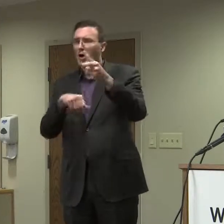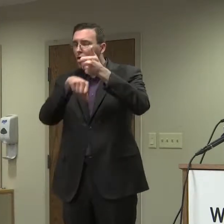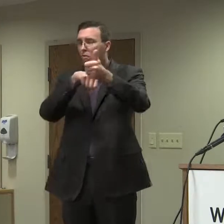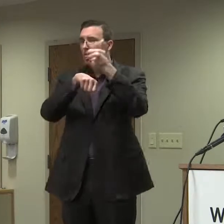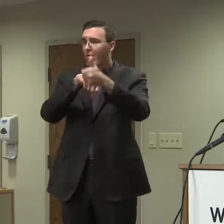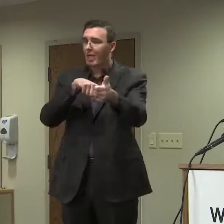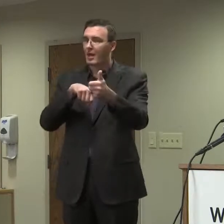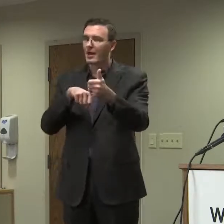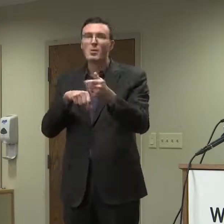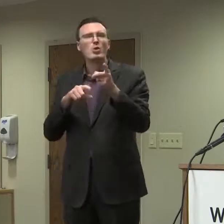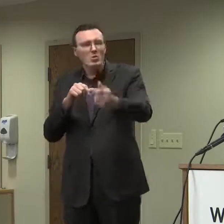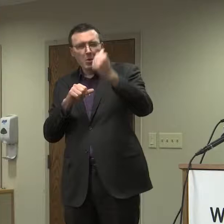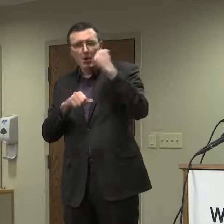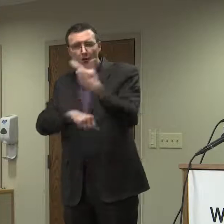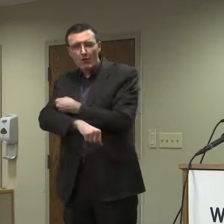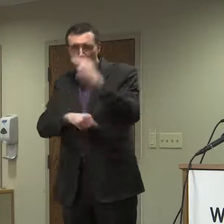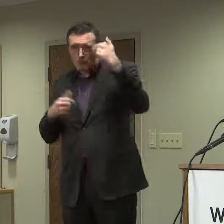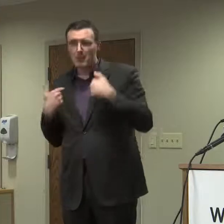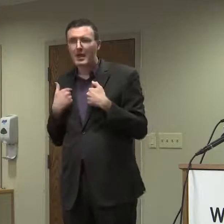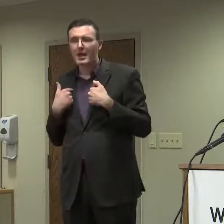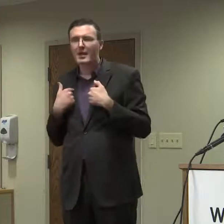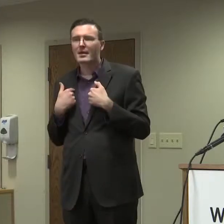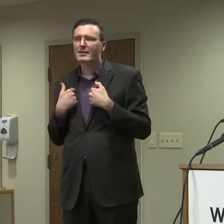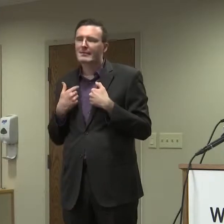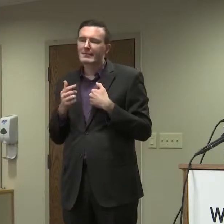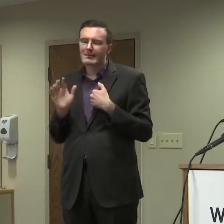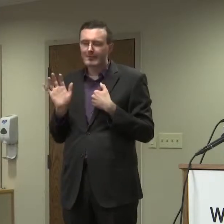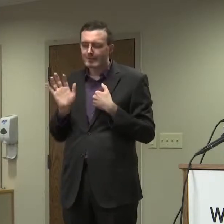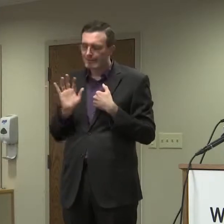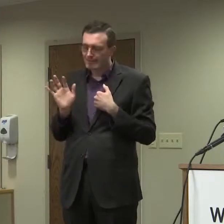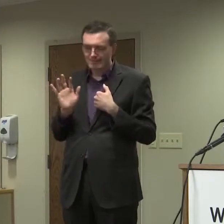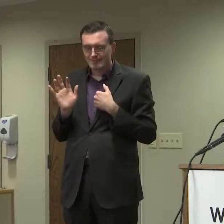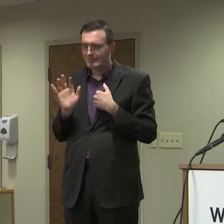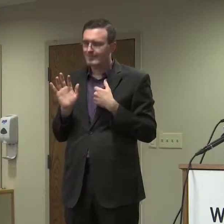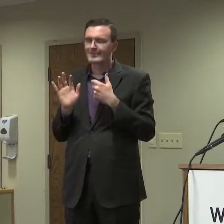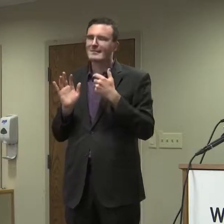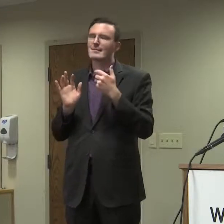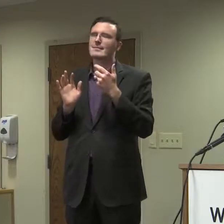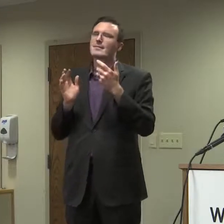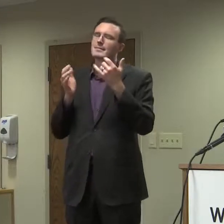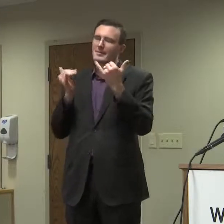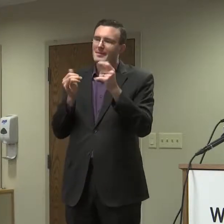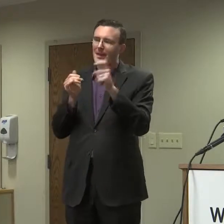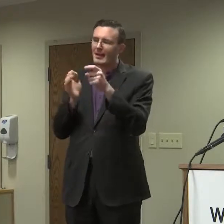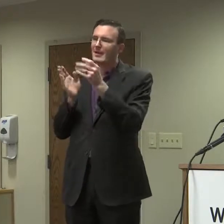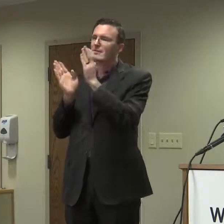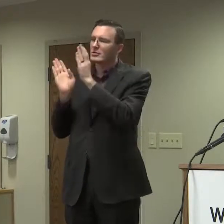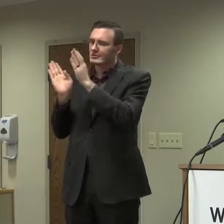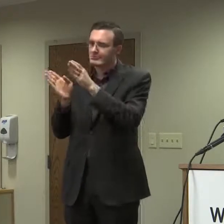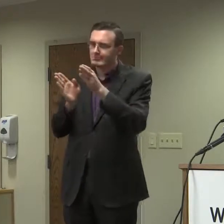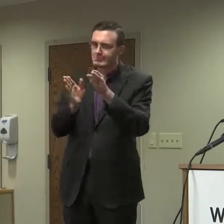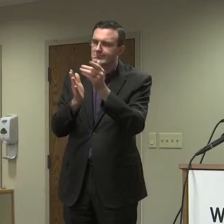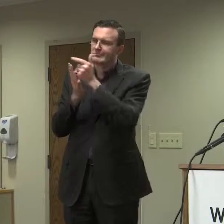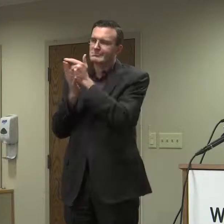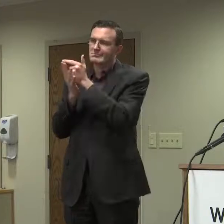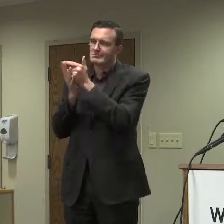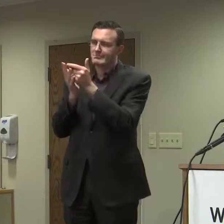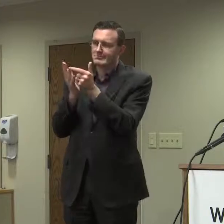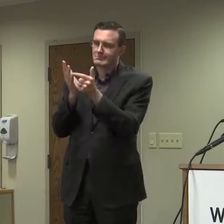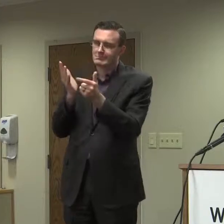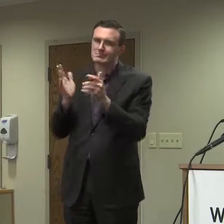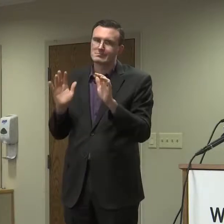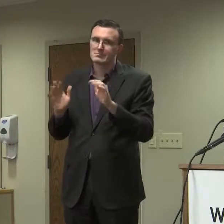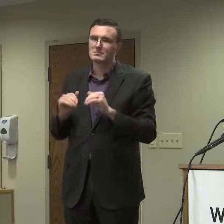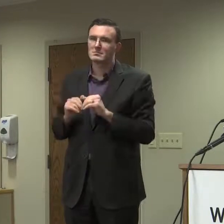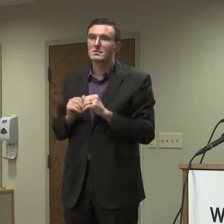vaccine dose. We're in a phased approach. And please do not call and ask for favors. The stories